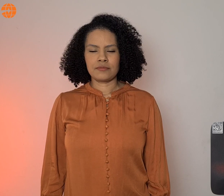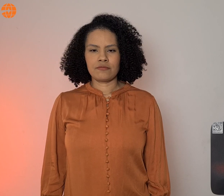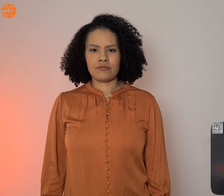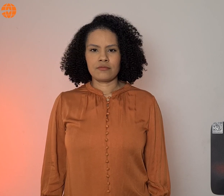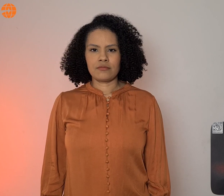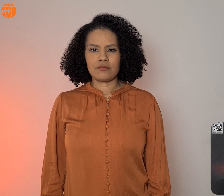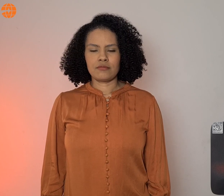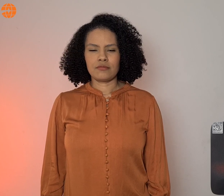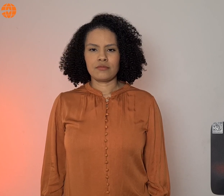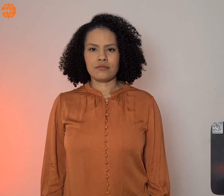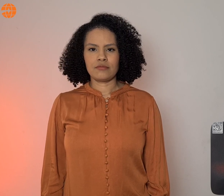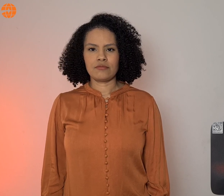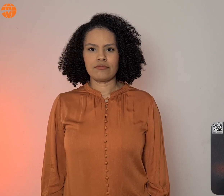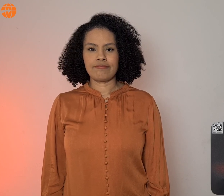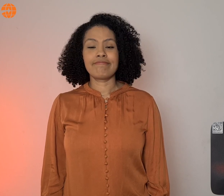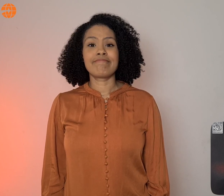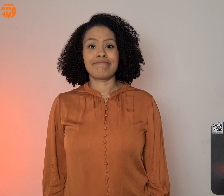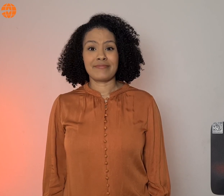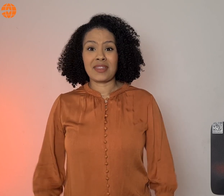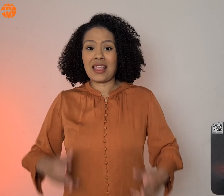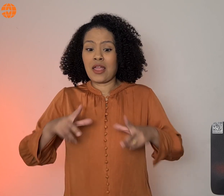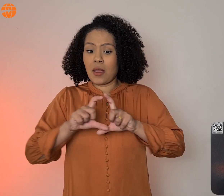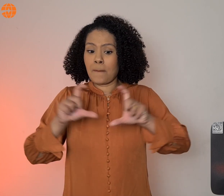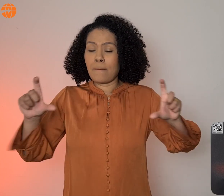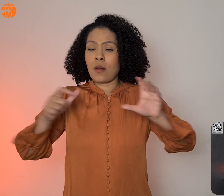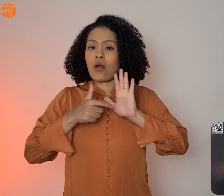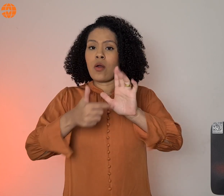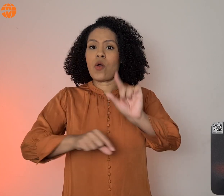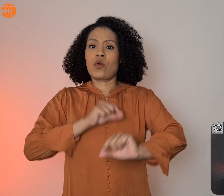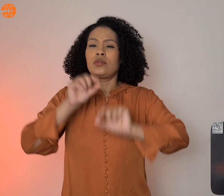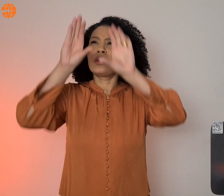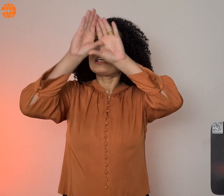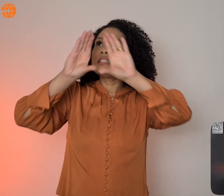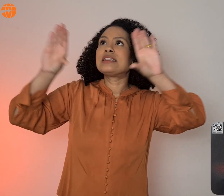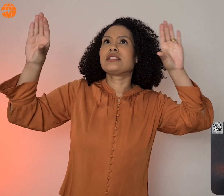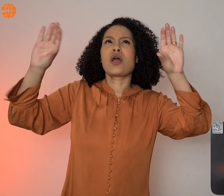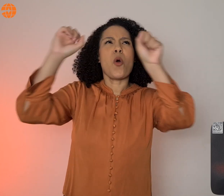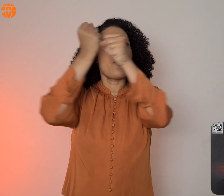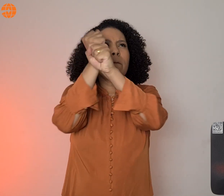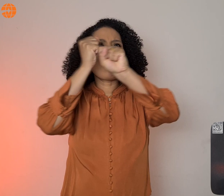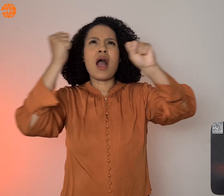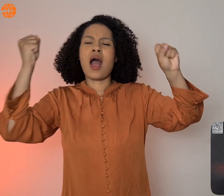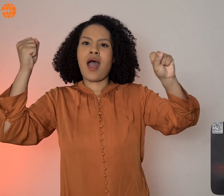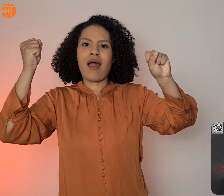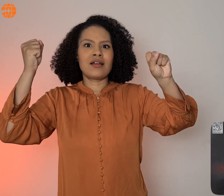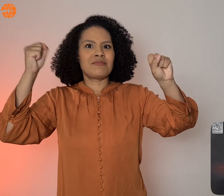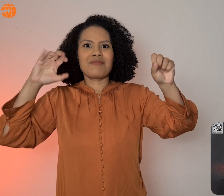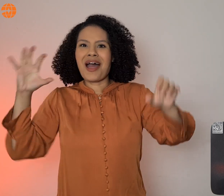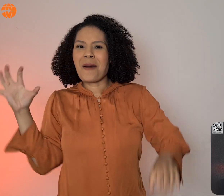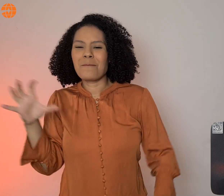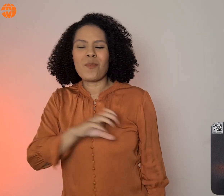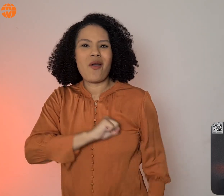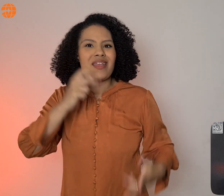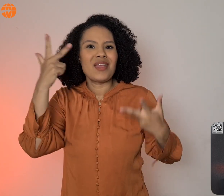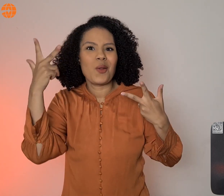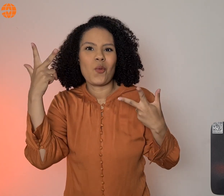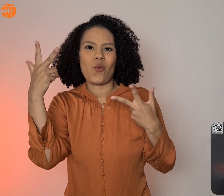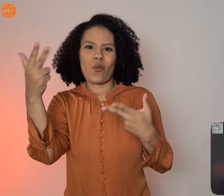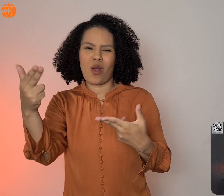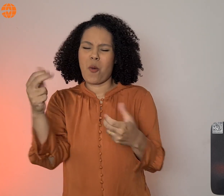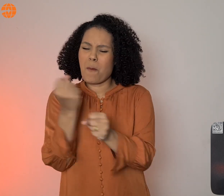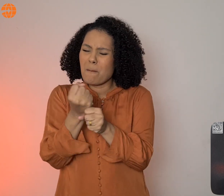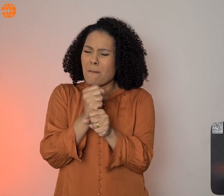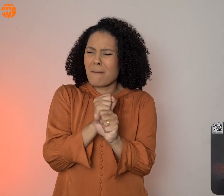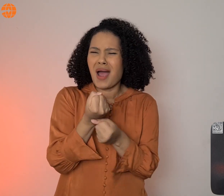As far as the verse 11. As far as the e heavens é are isso que ele diz, pois como os céus se elevam acima da terra, assim é o seu grande amor. So I understand from